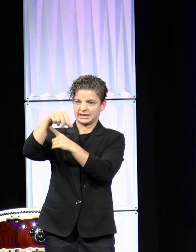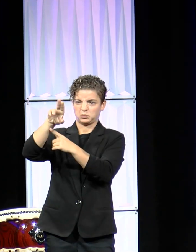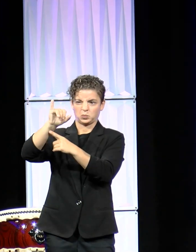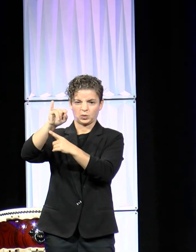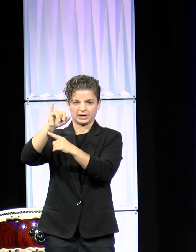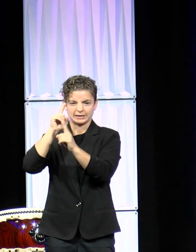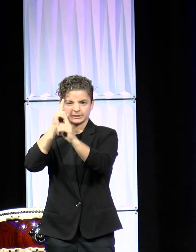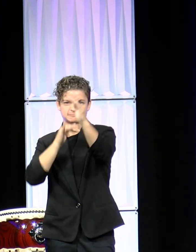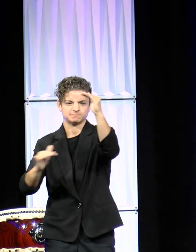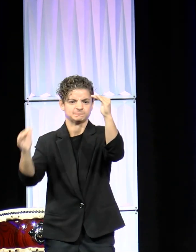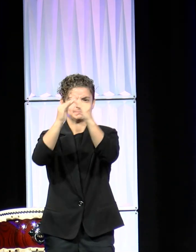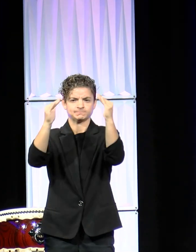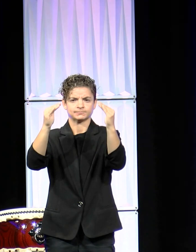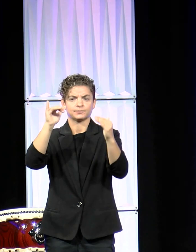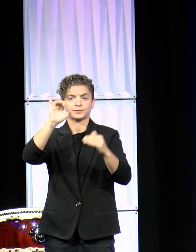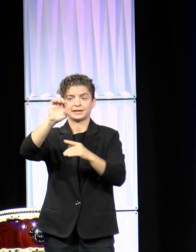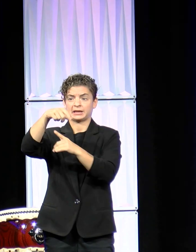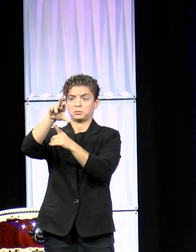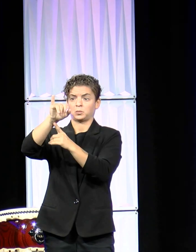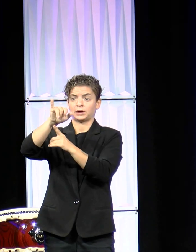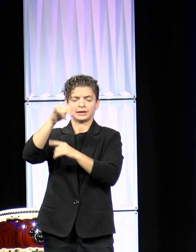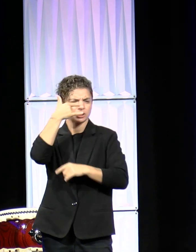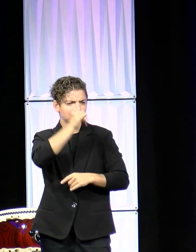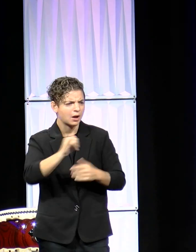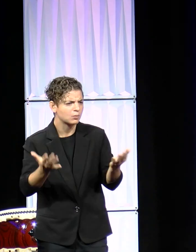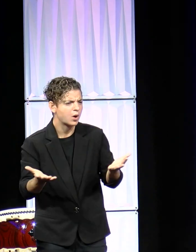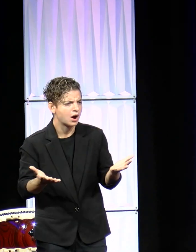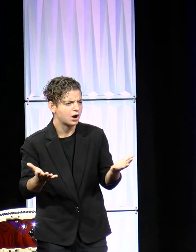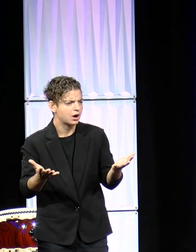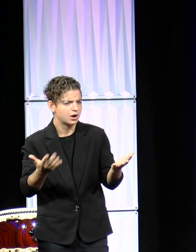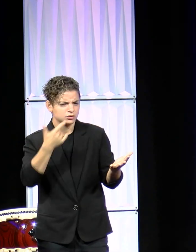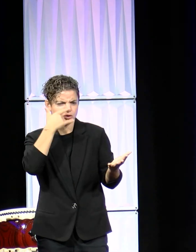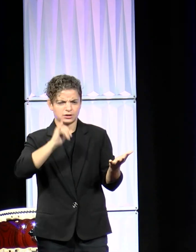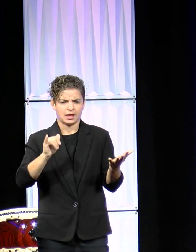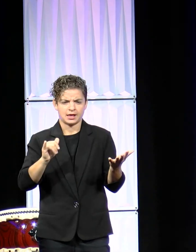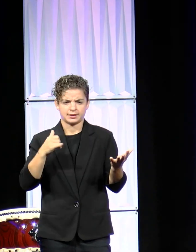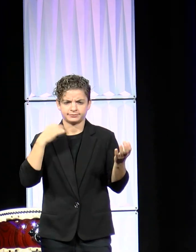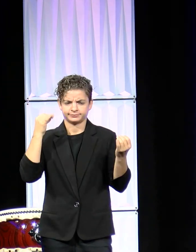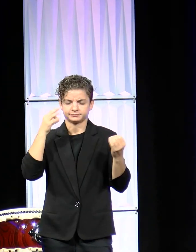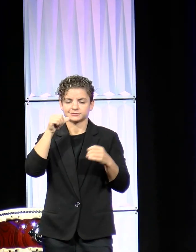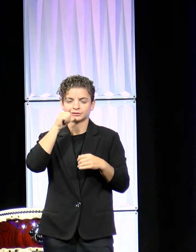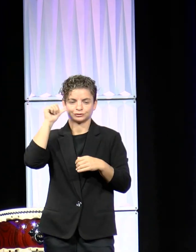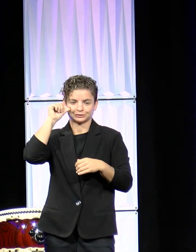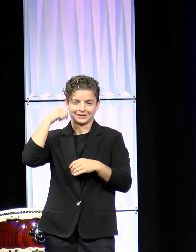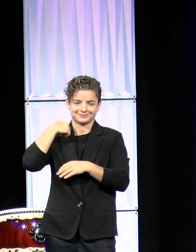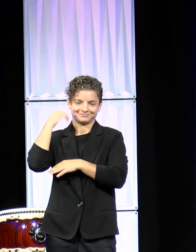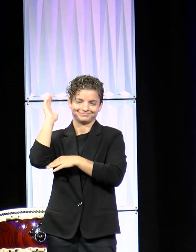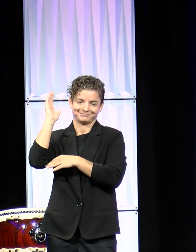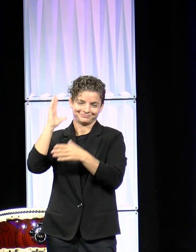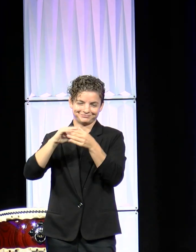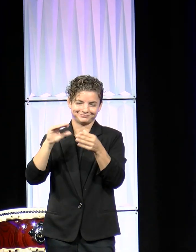yesterday, and I'm doing a series of focus groups to talk about what culturally responsive care would look like.